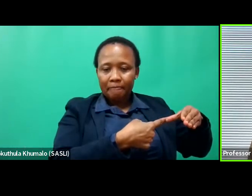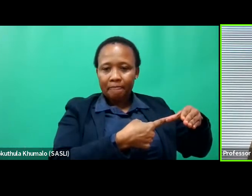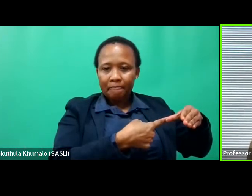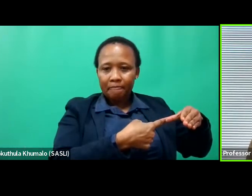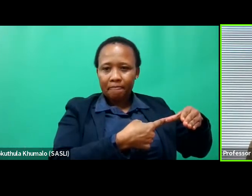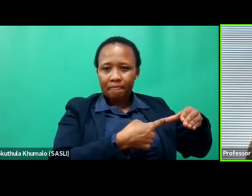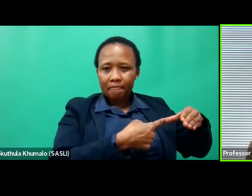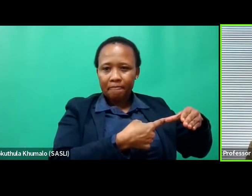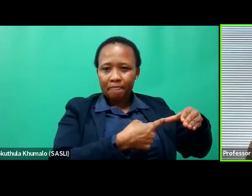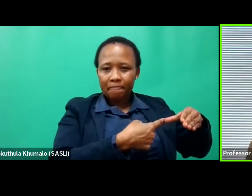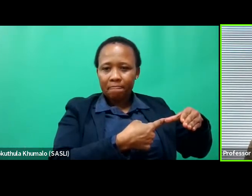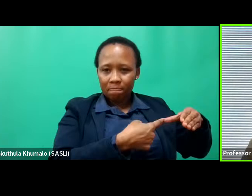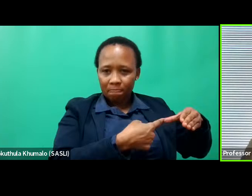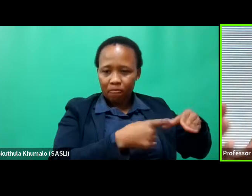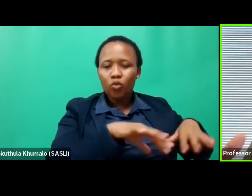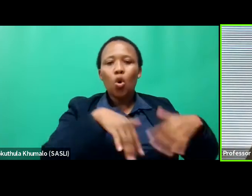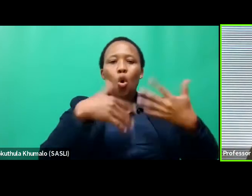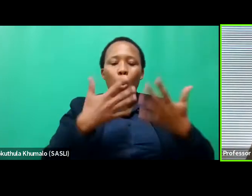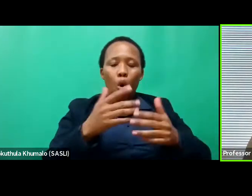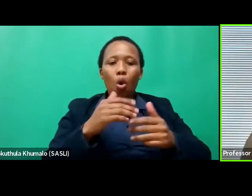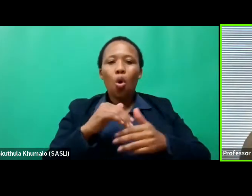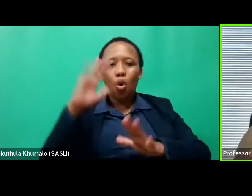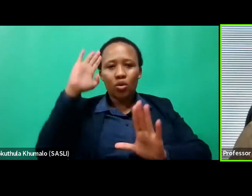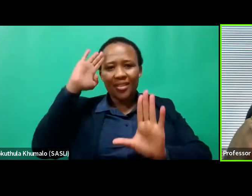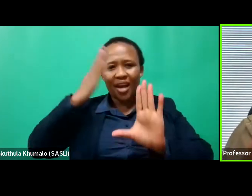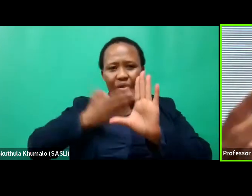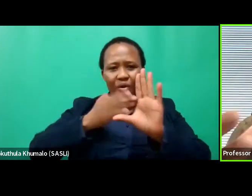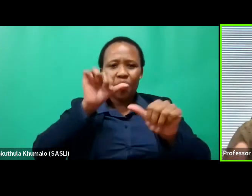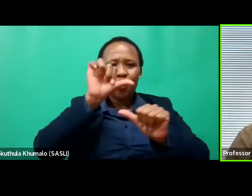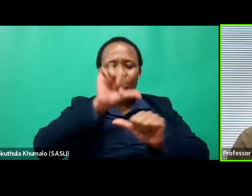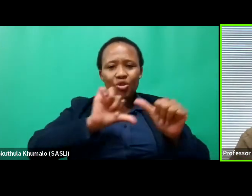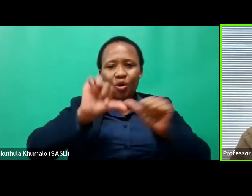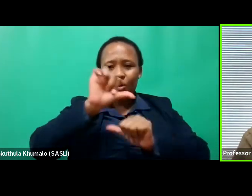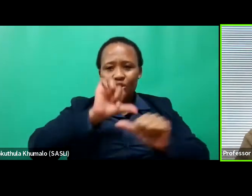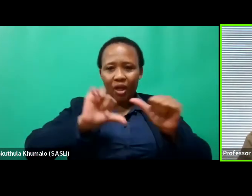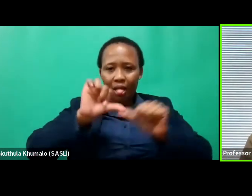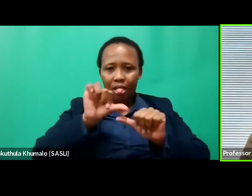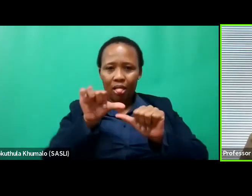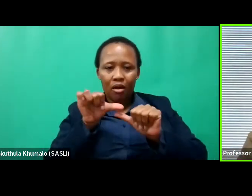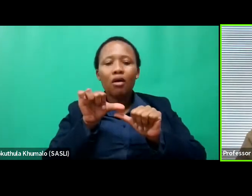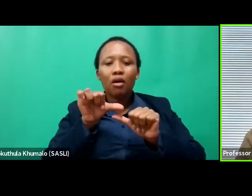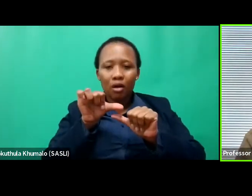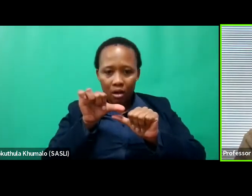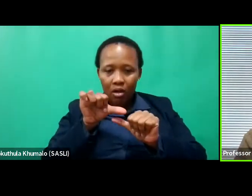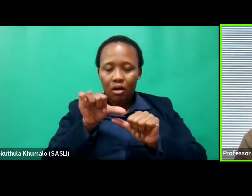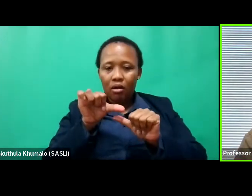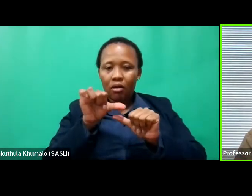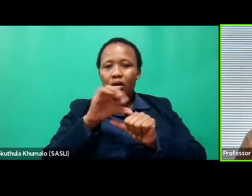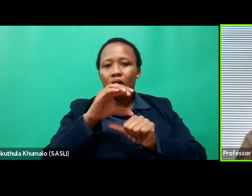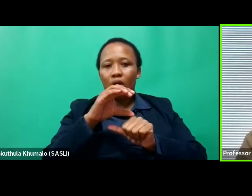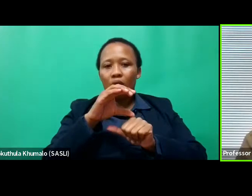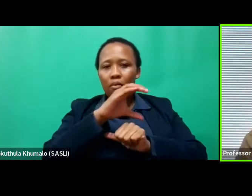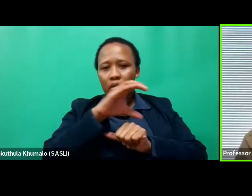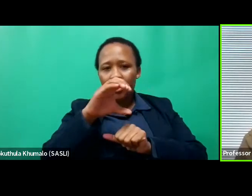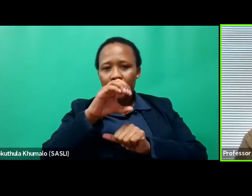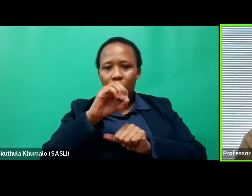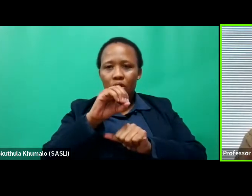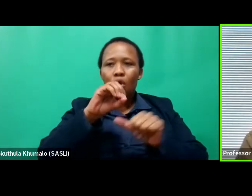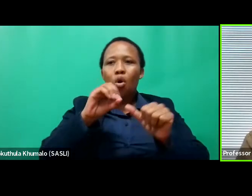What about the psychosocial component? So the psychosocial component should be the